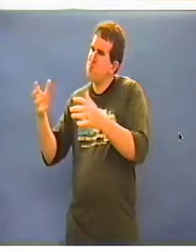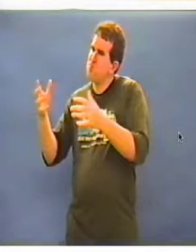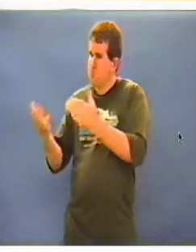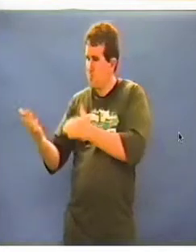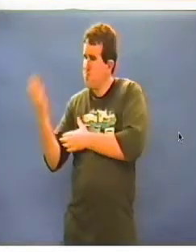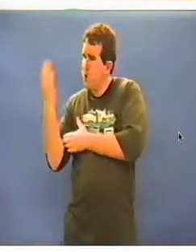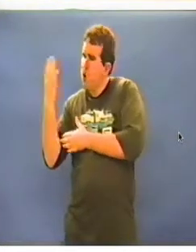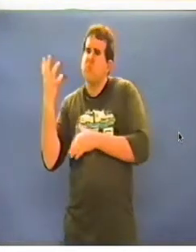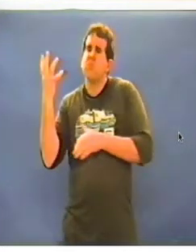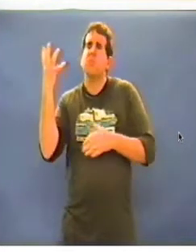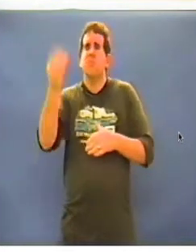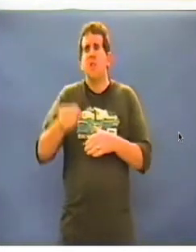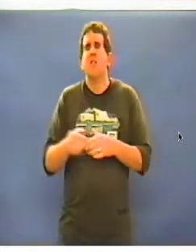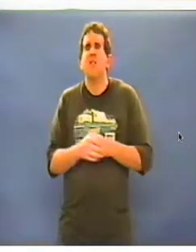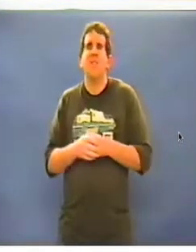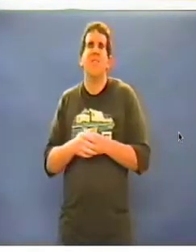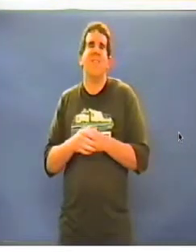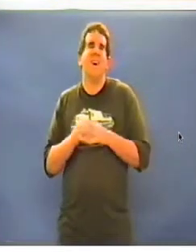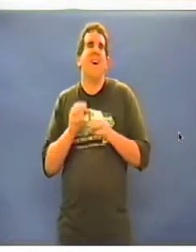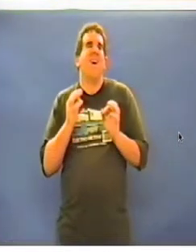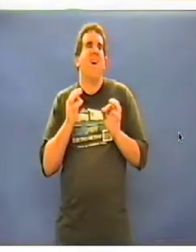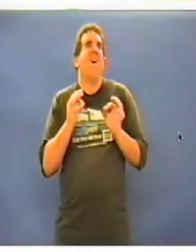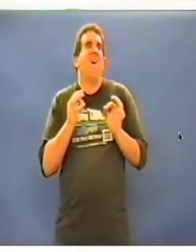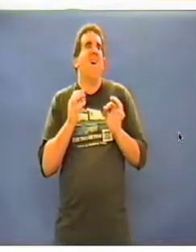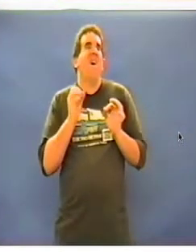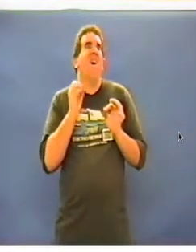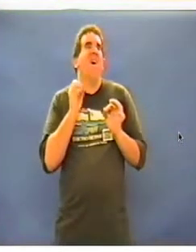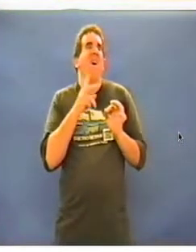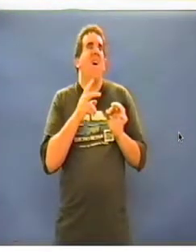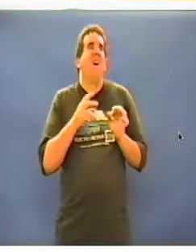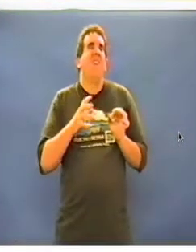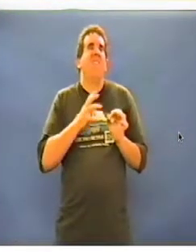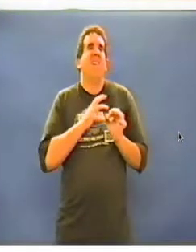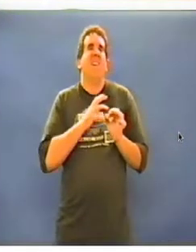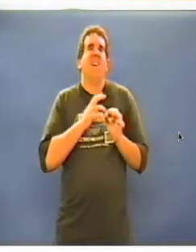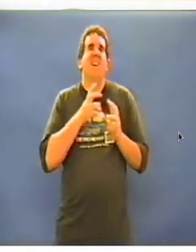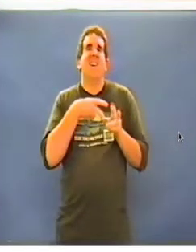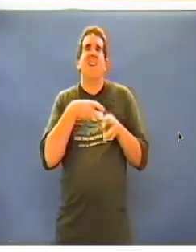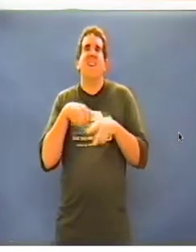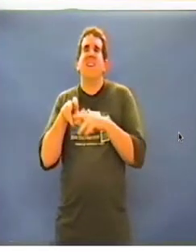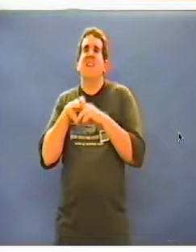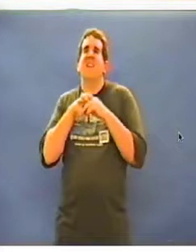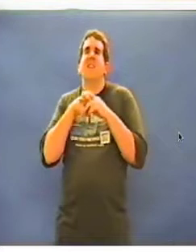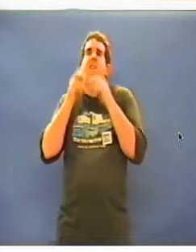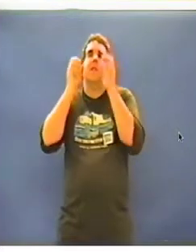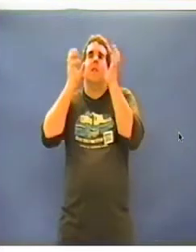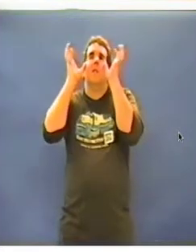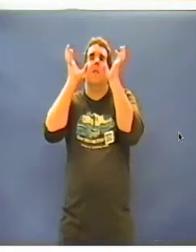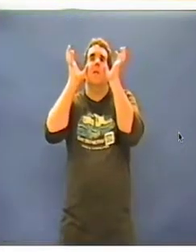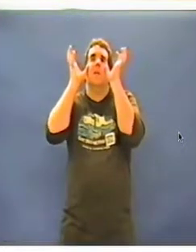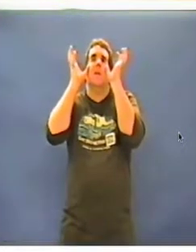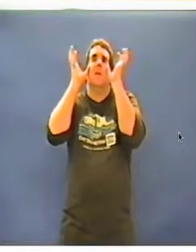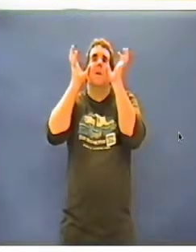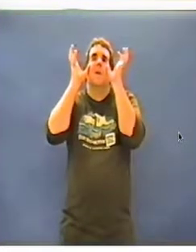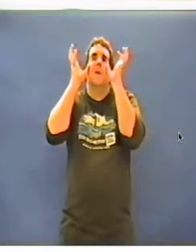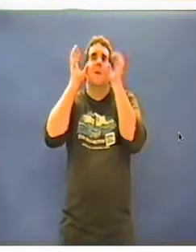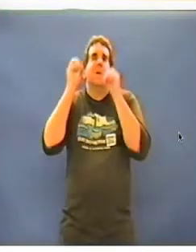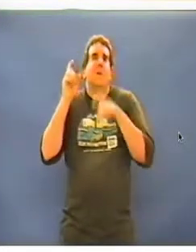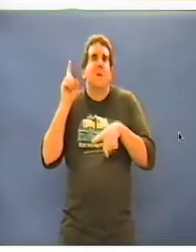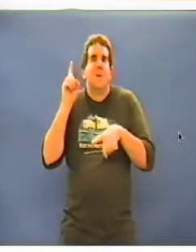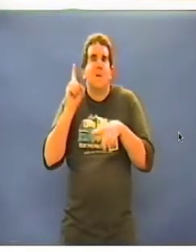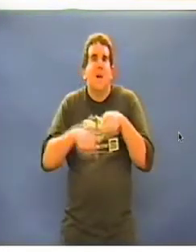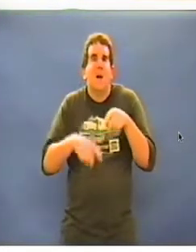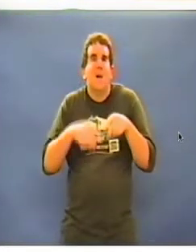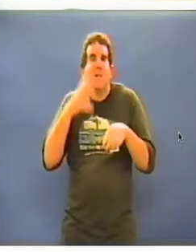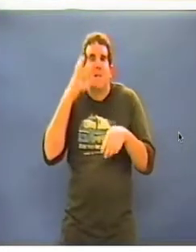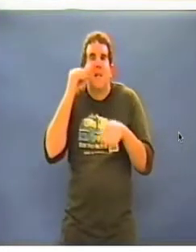when he called out to see if I was alive or not. And when there was no response, they assumed that I was dead, and it was